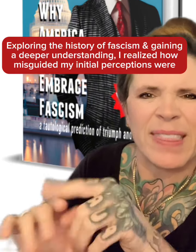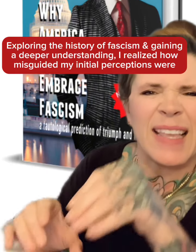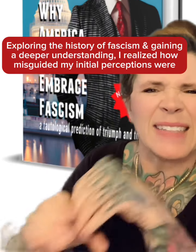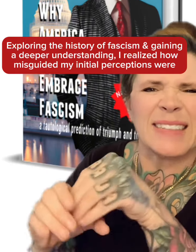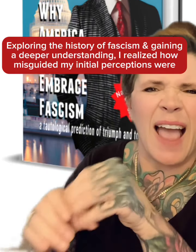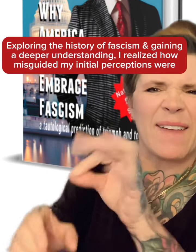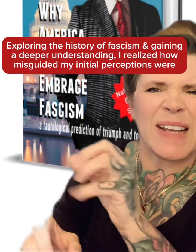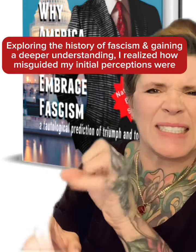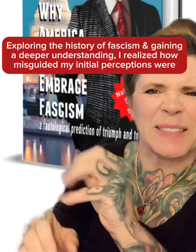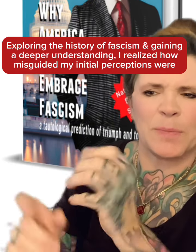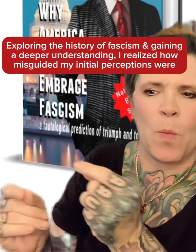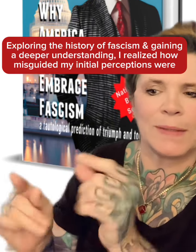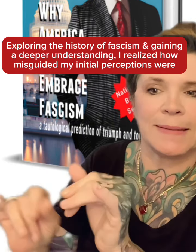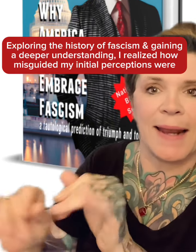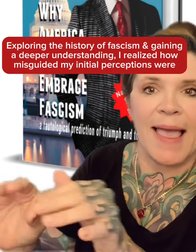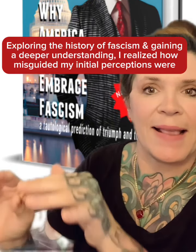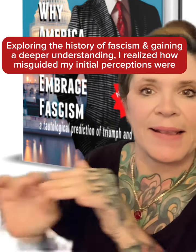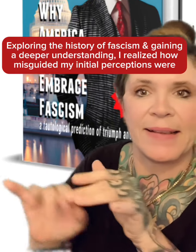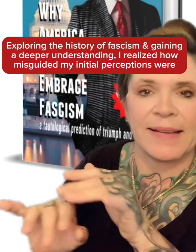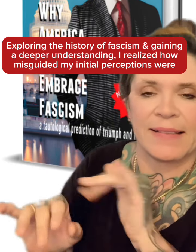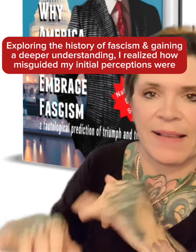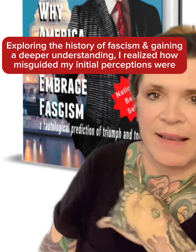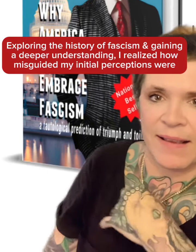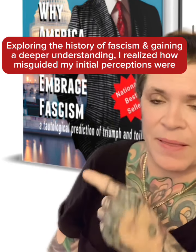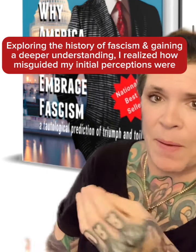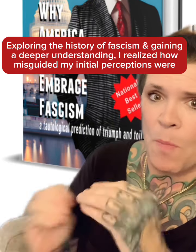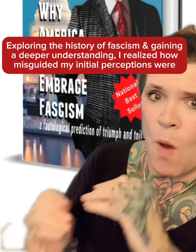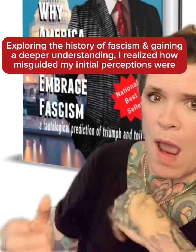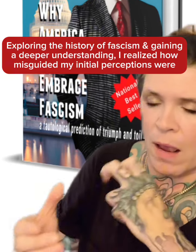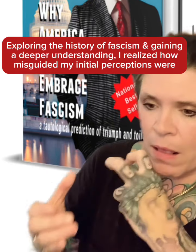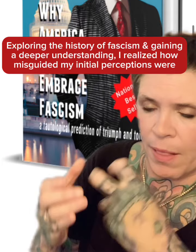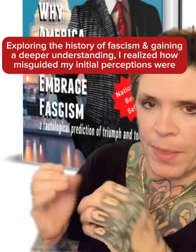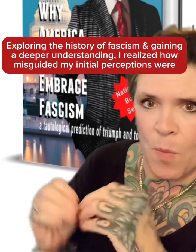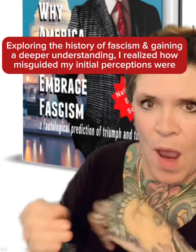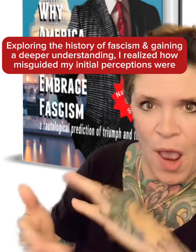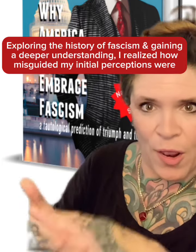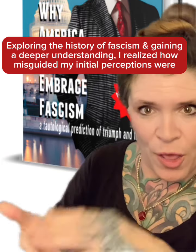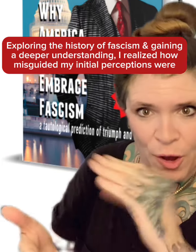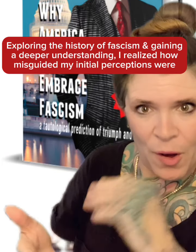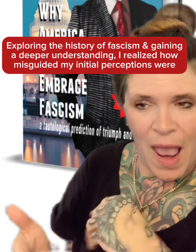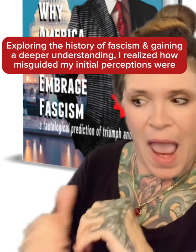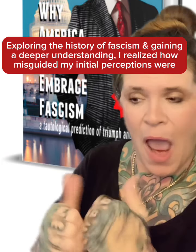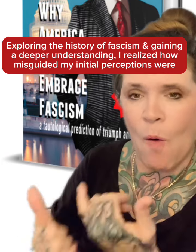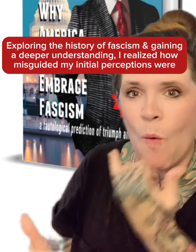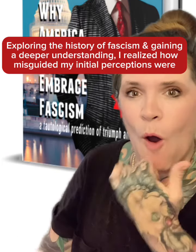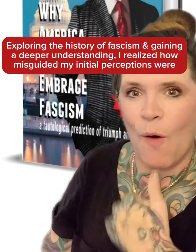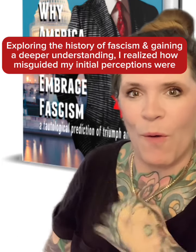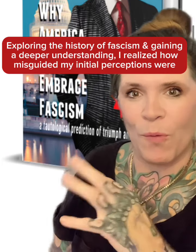a deeper understanding, I realized how misguided my initial perceptions were.